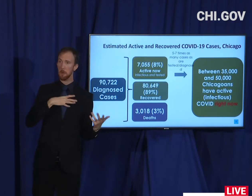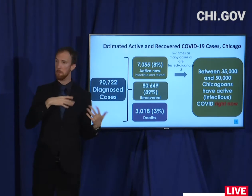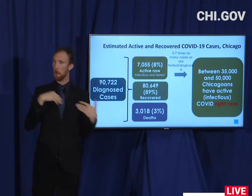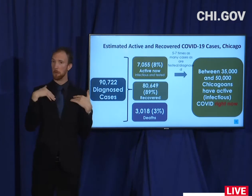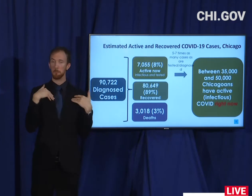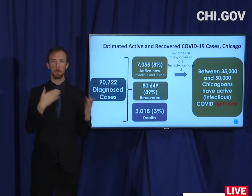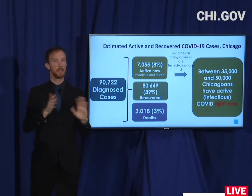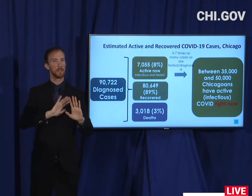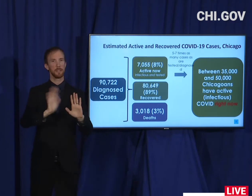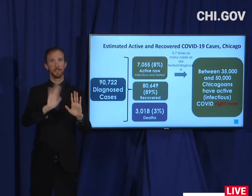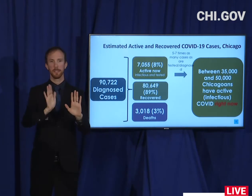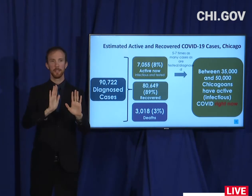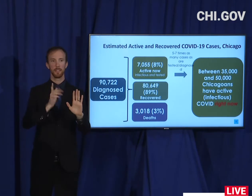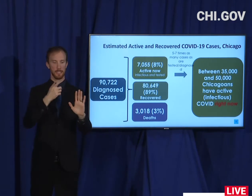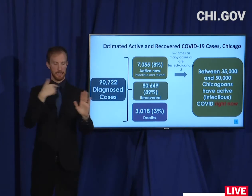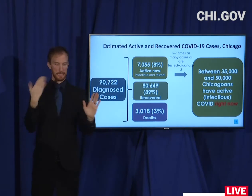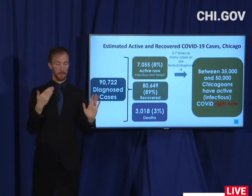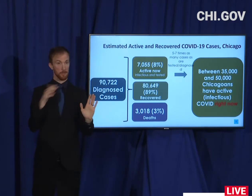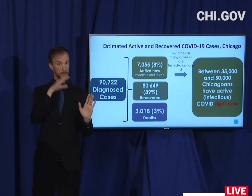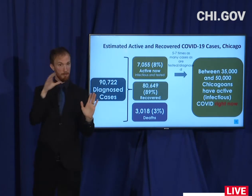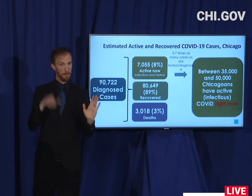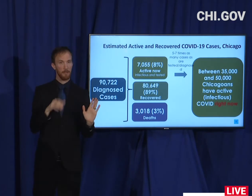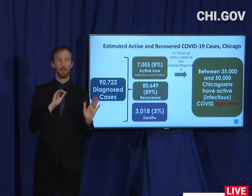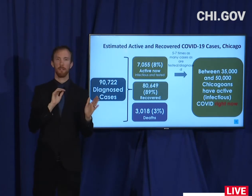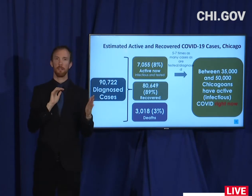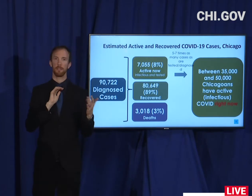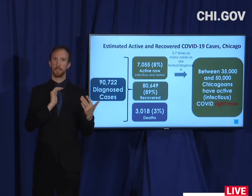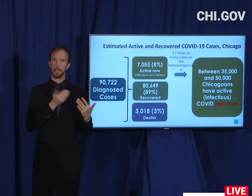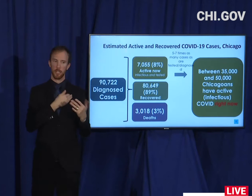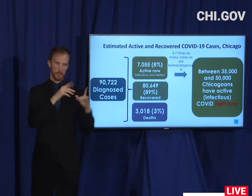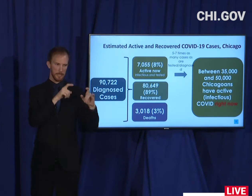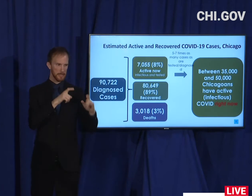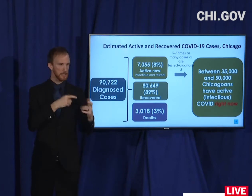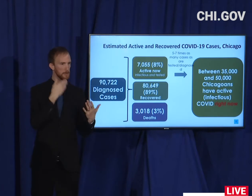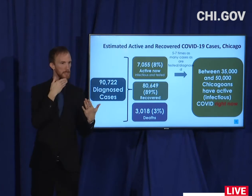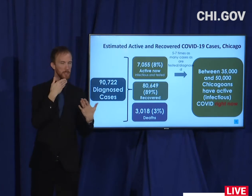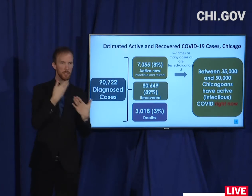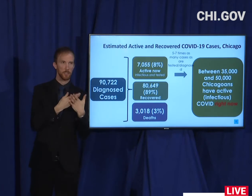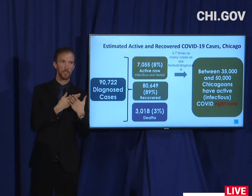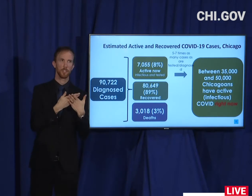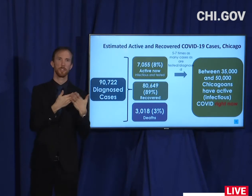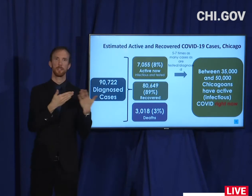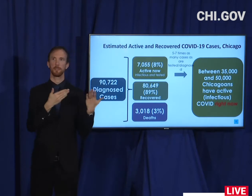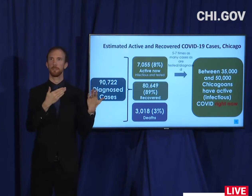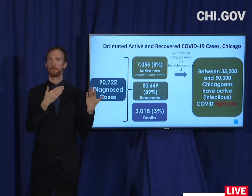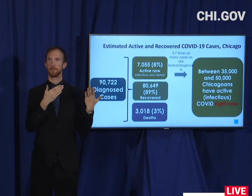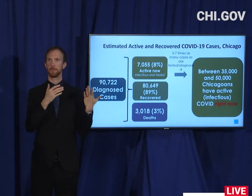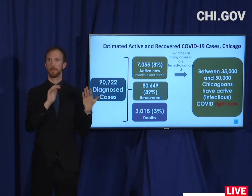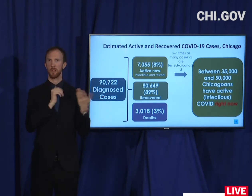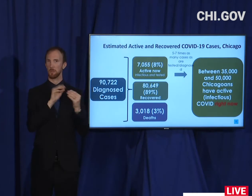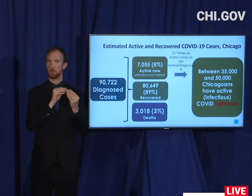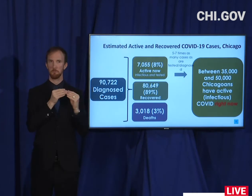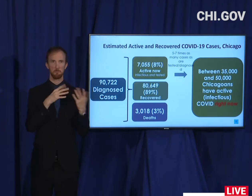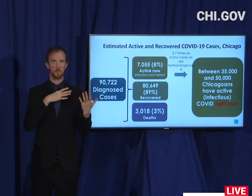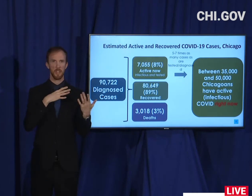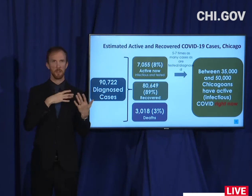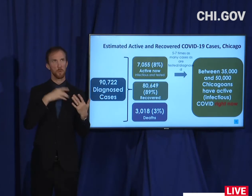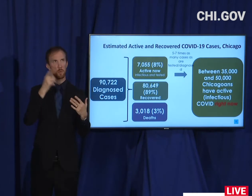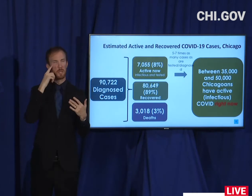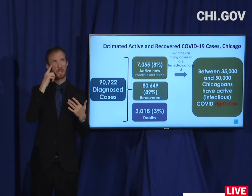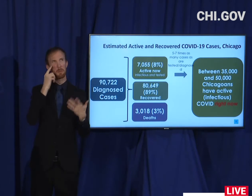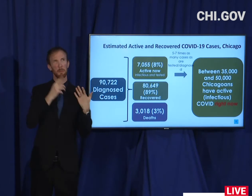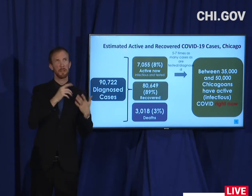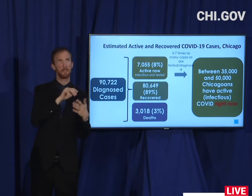we look at our testing numbers, our death numbers, our serology numbers, our estimate here is that it's in the 5 to 7 times